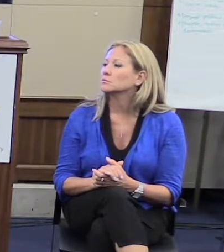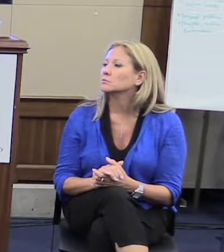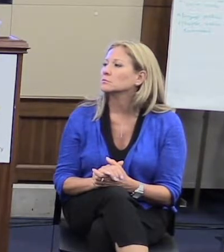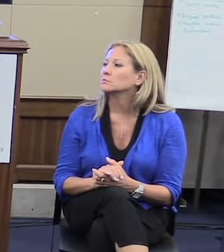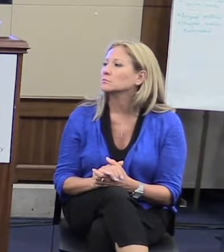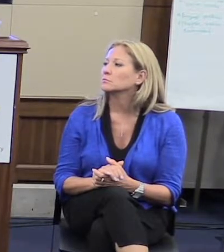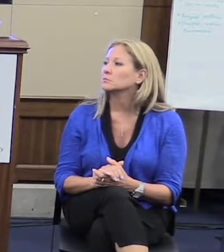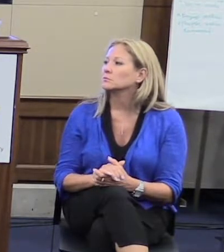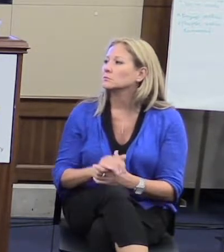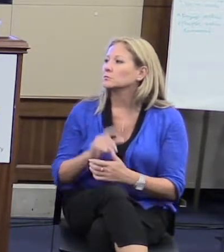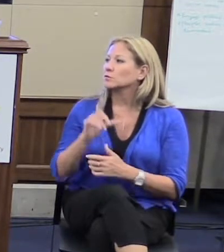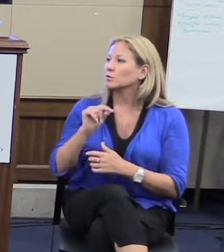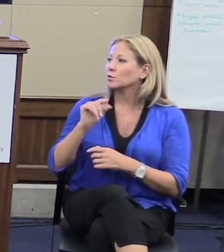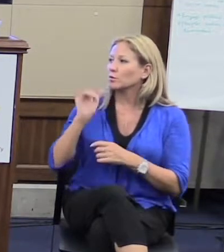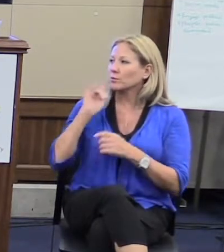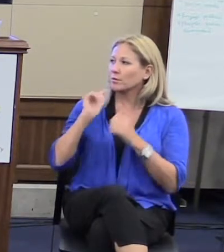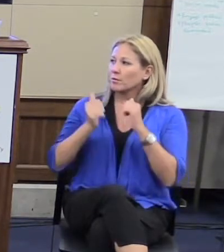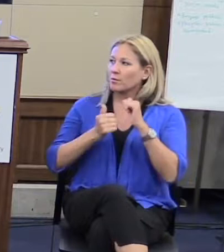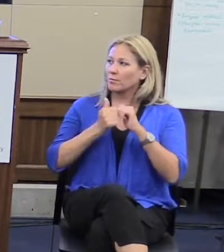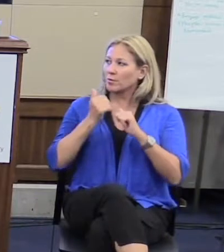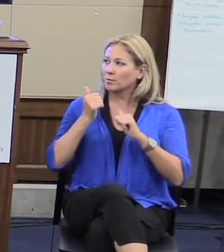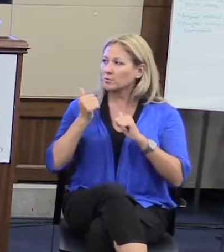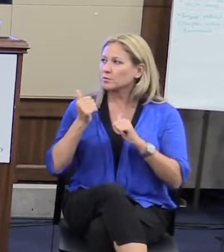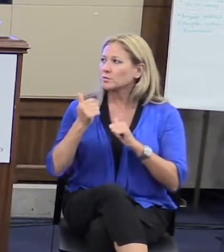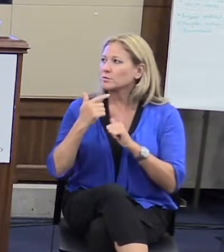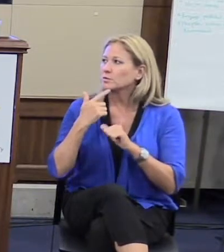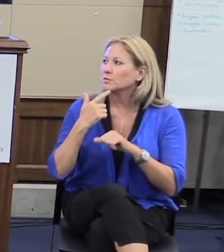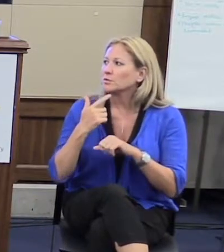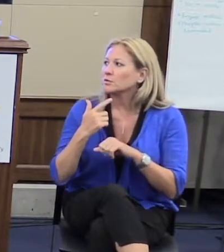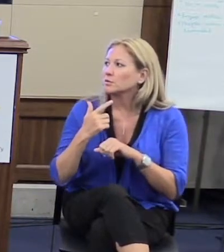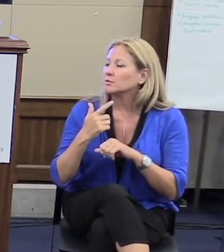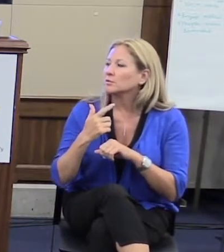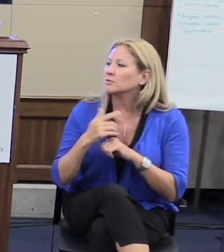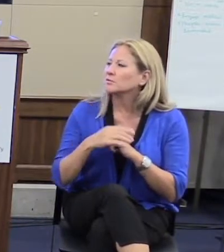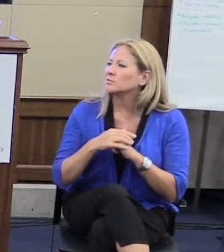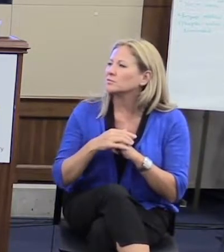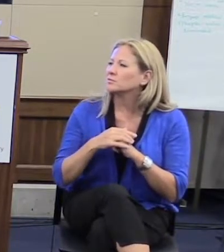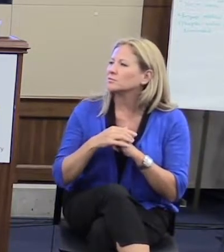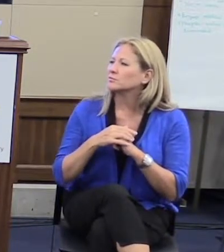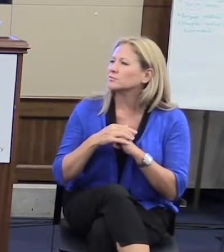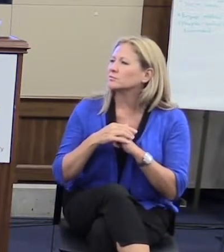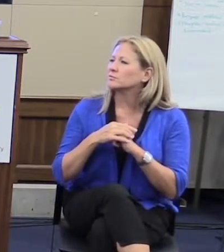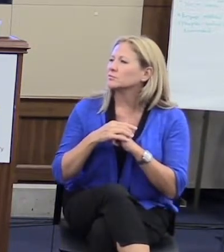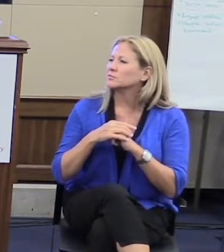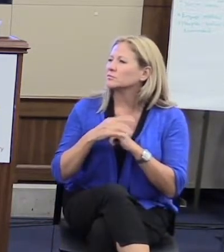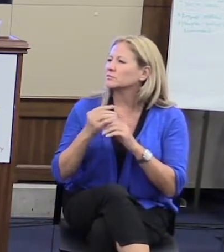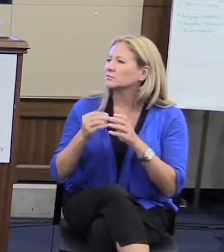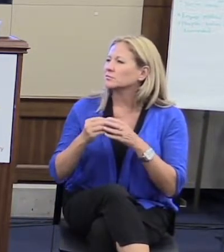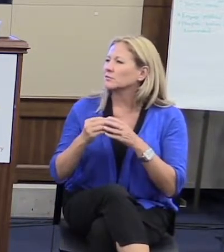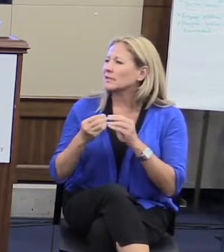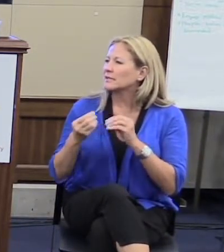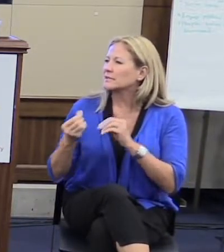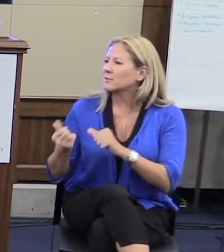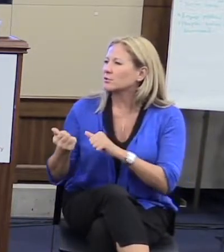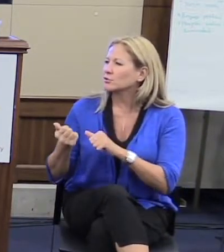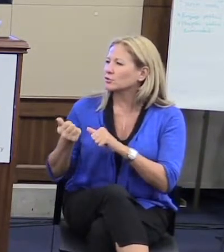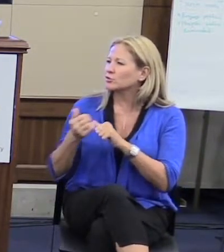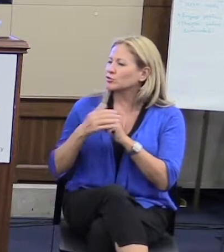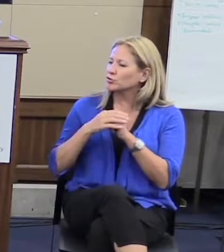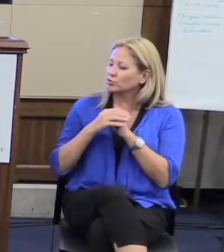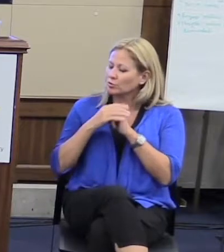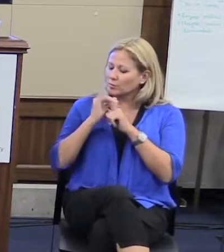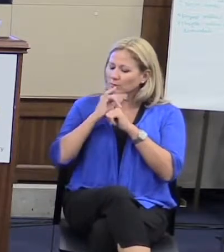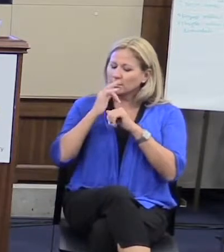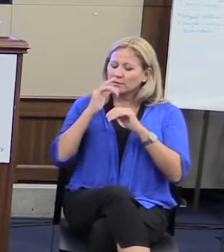fractious, most expensive, biggest, long out dust of a fight up for the presidency ever. But I think it's, important to look to